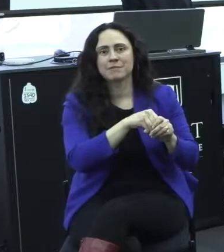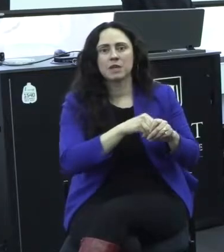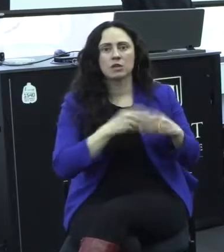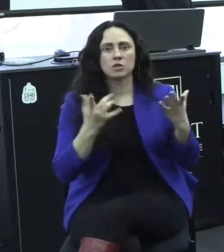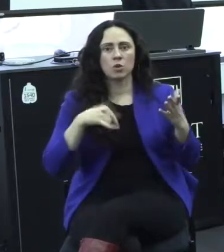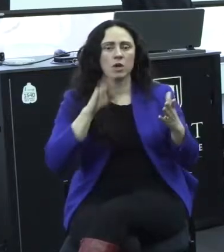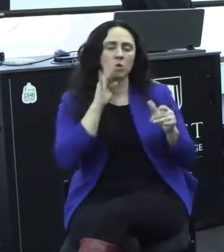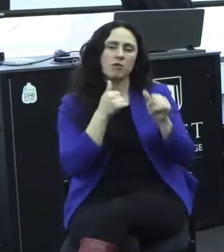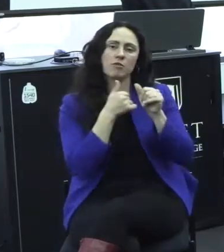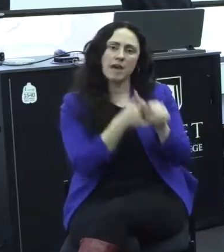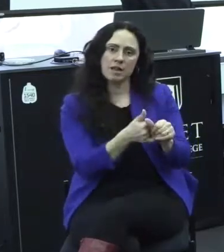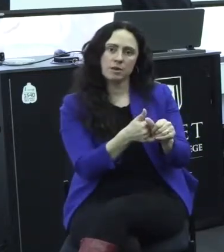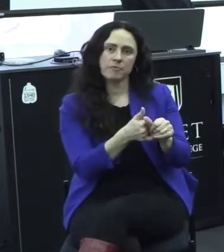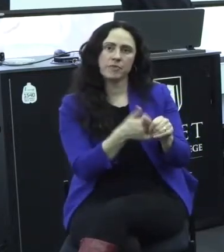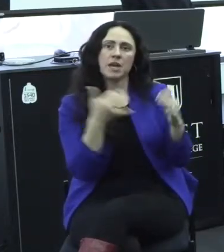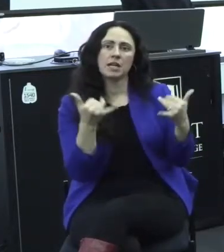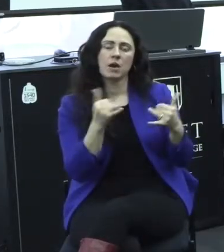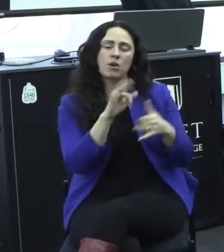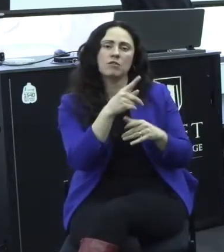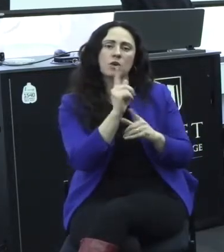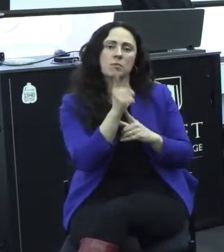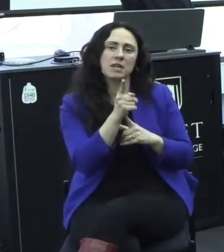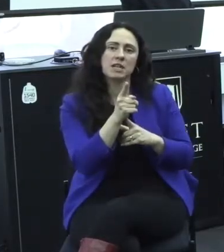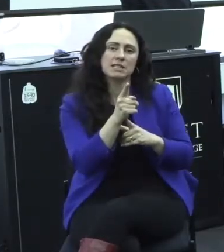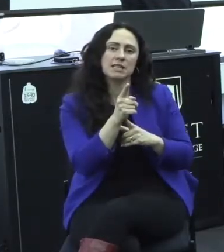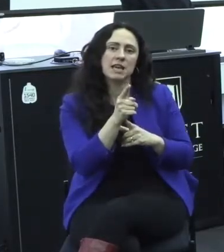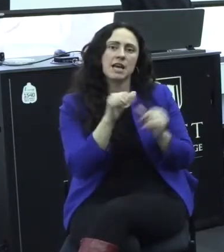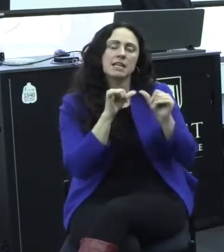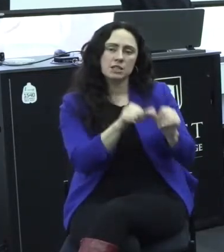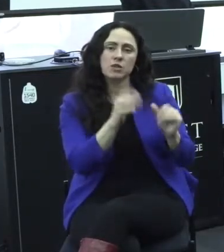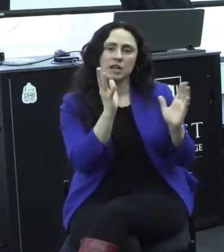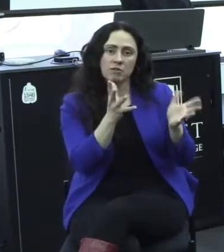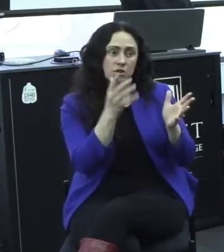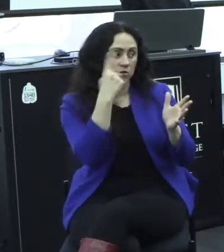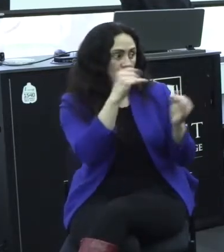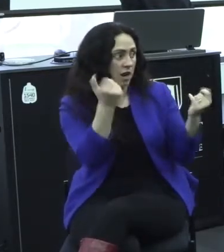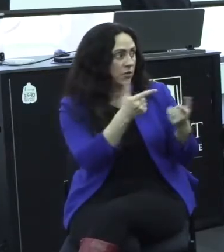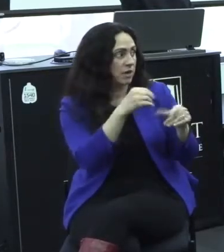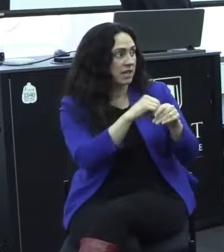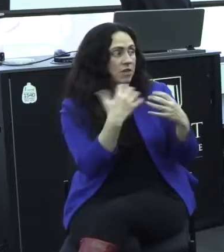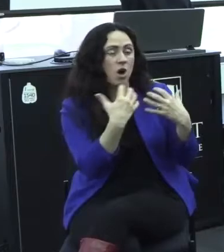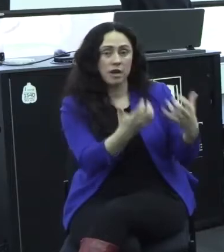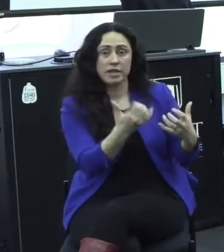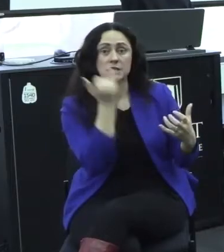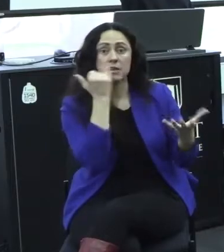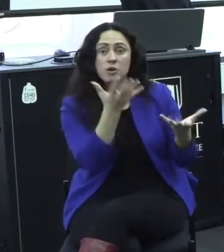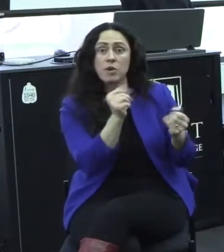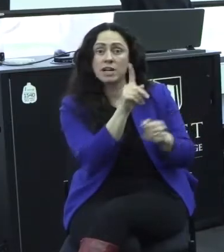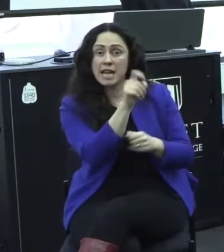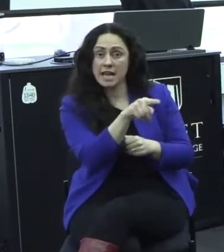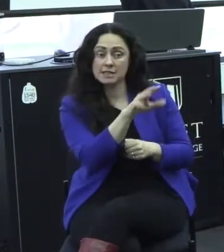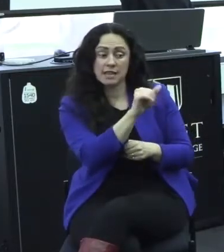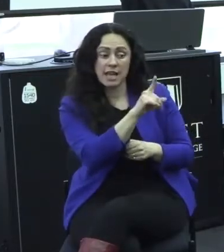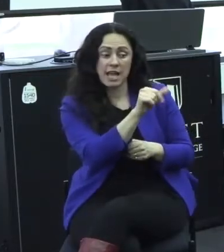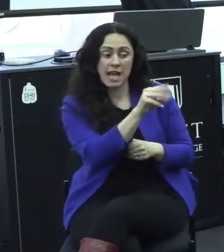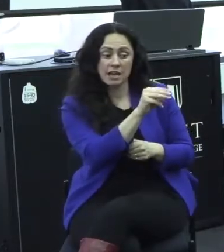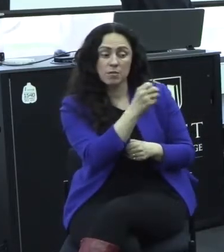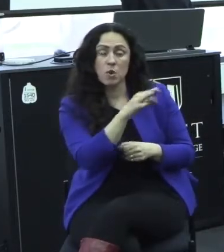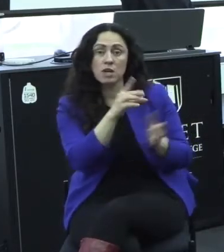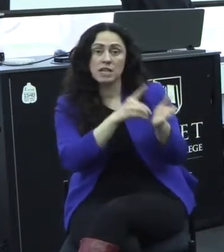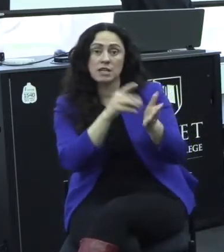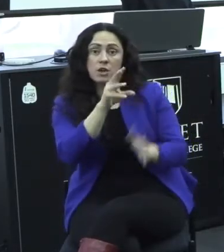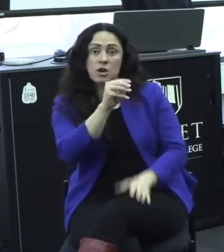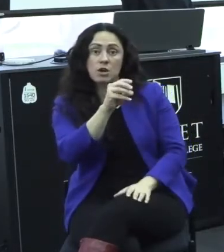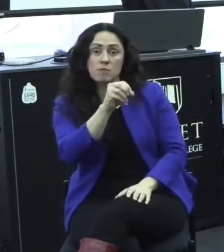we will now take a few minutes and extend the conversation to everyone in the audience. If you'd like to ask Adam or Dr. Morris a